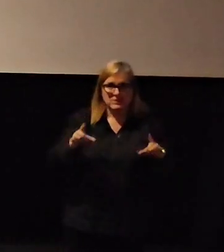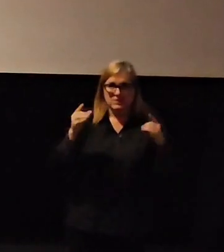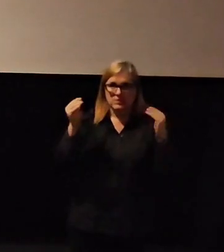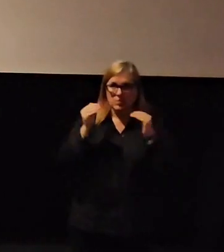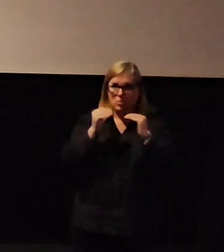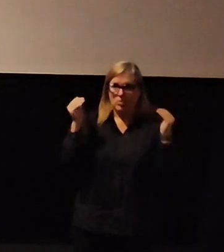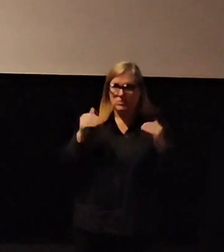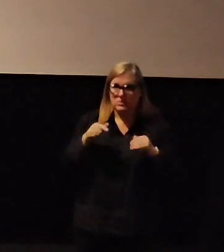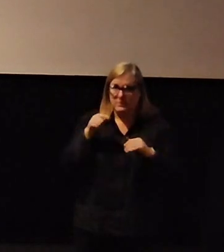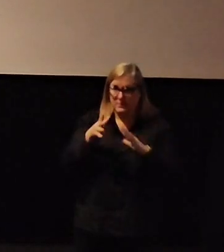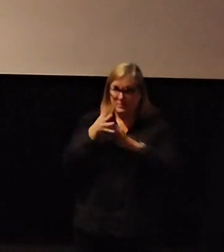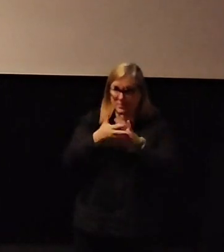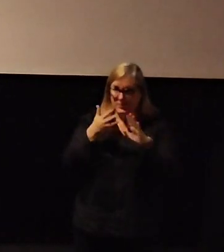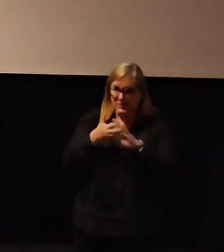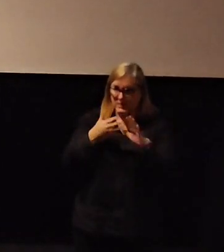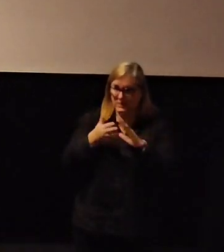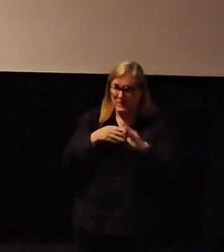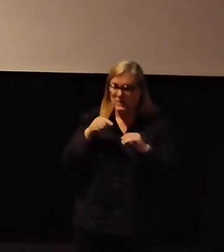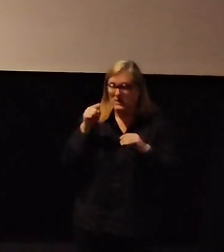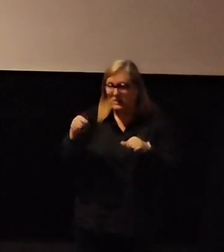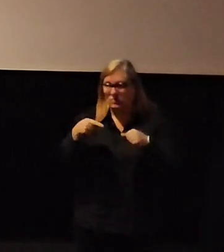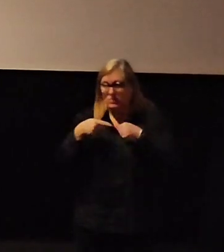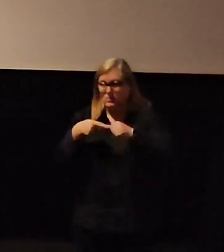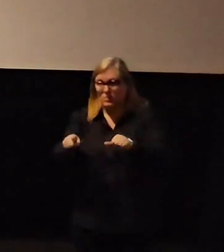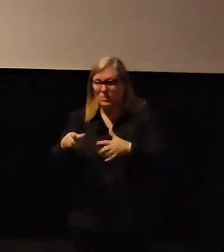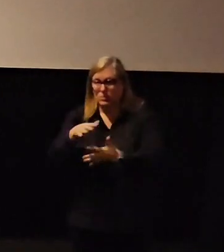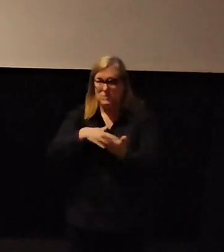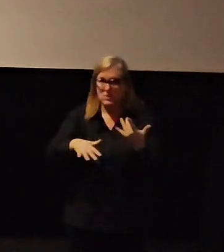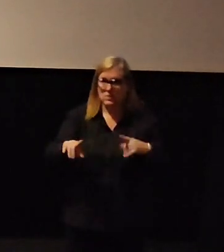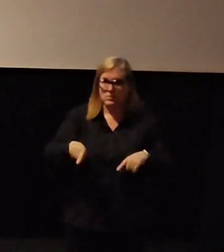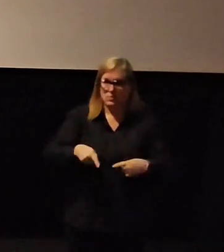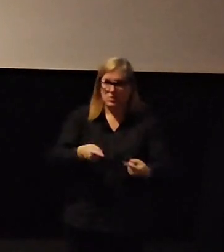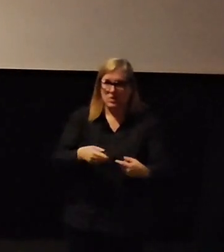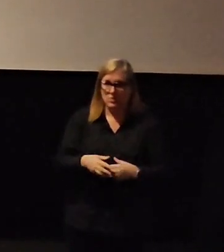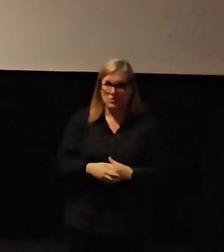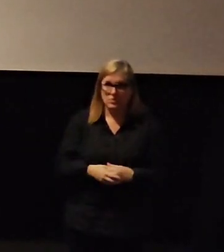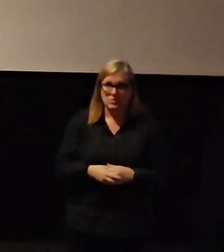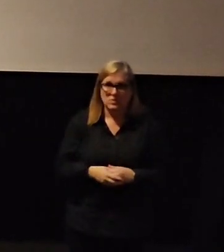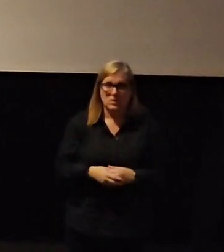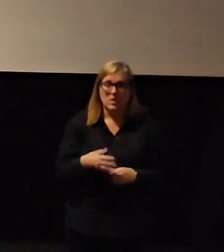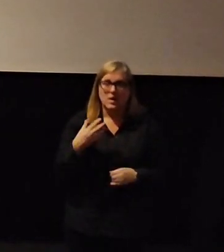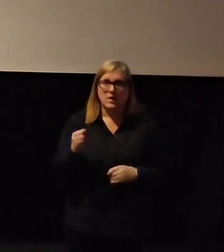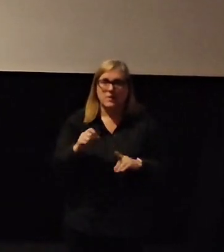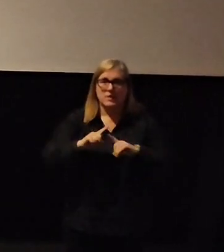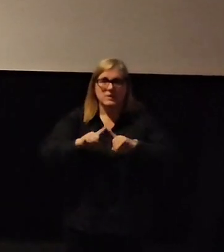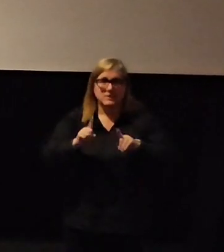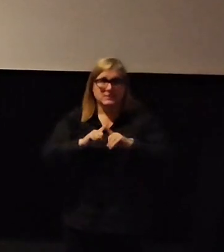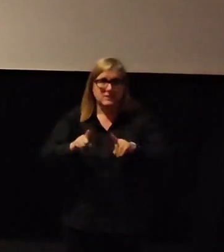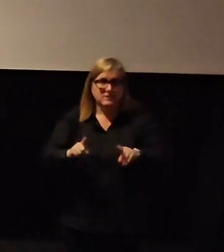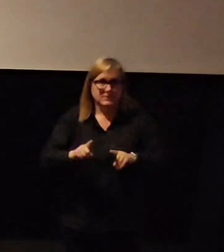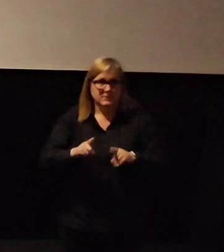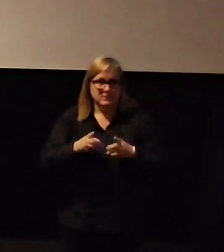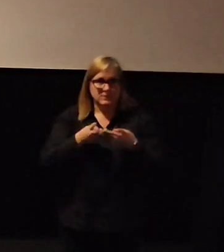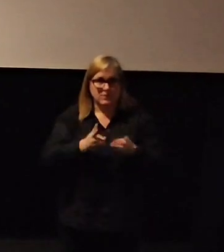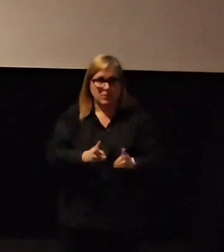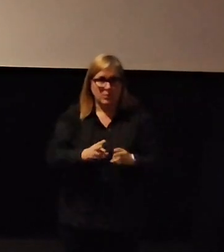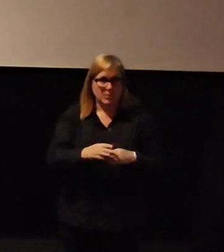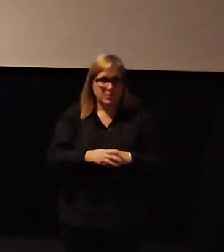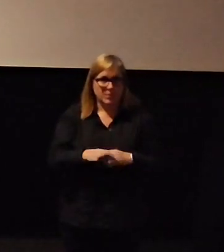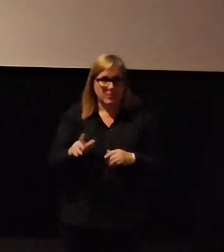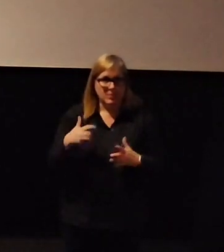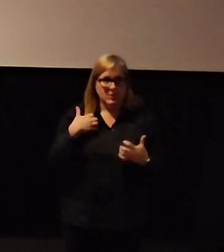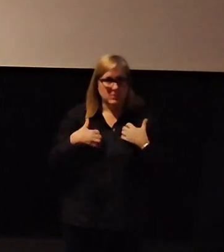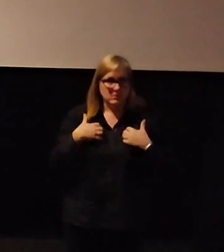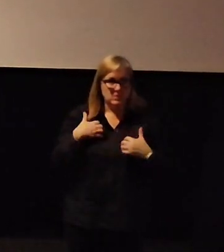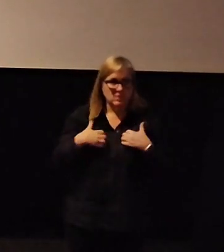for responding to societal challenges. There's many forms of it, but some of the most exciting, I think,